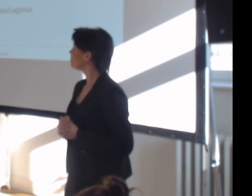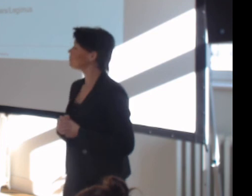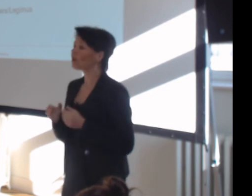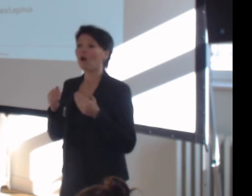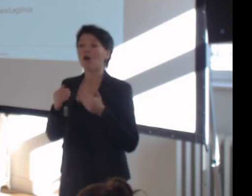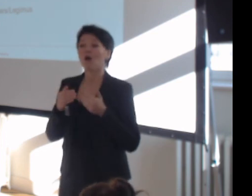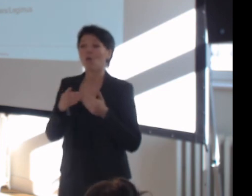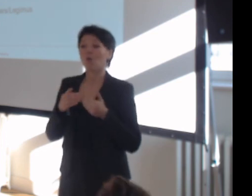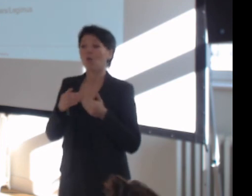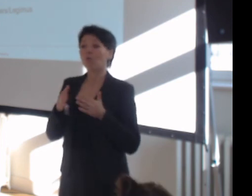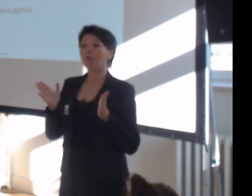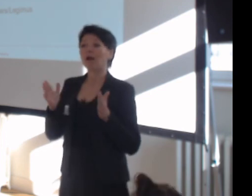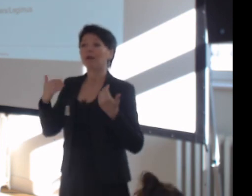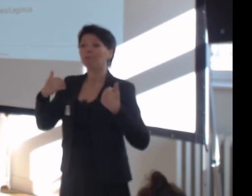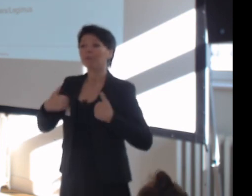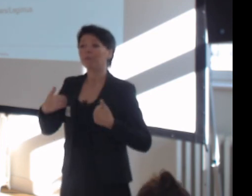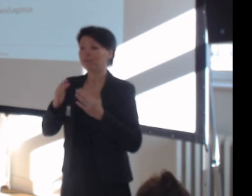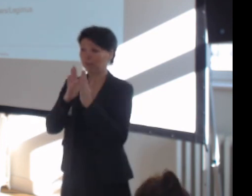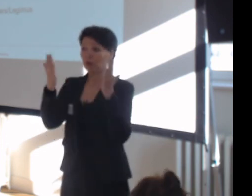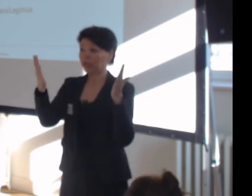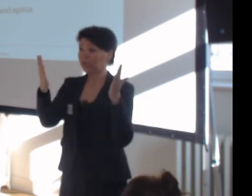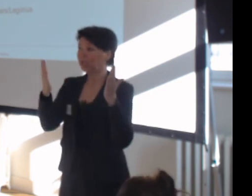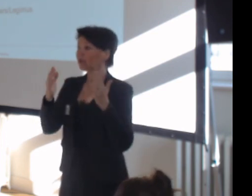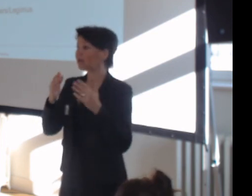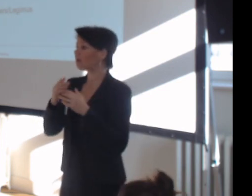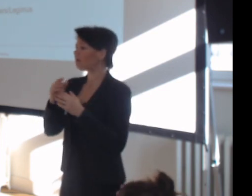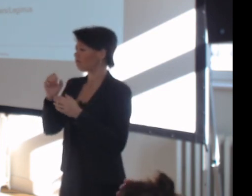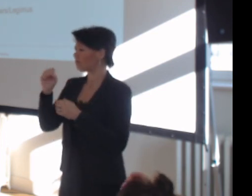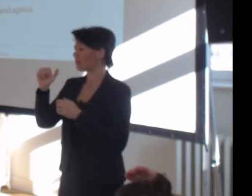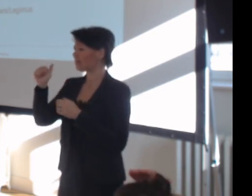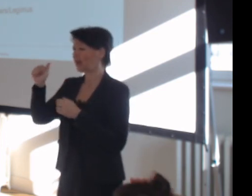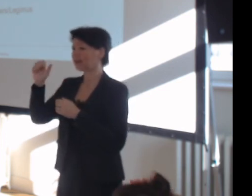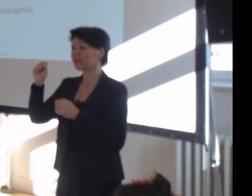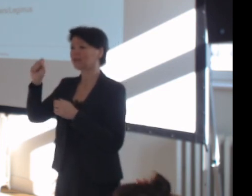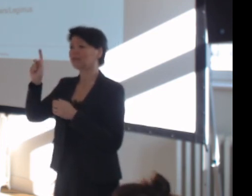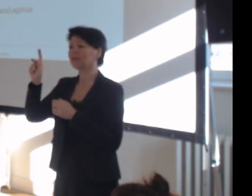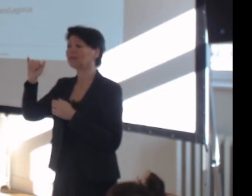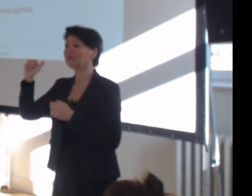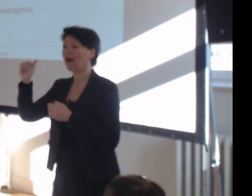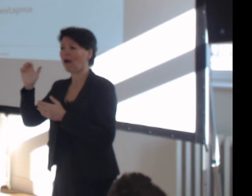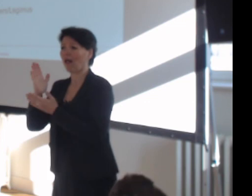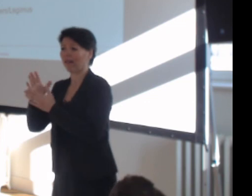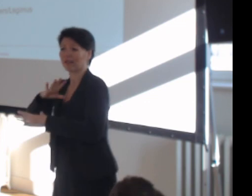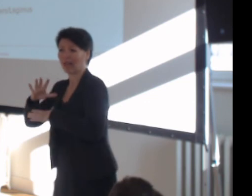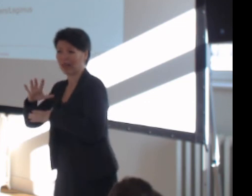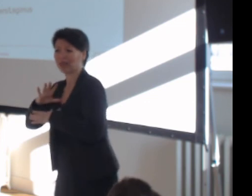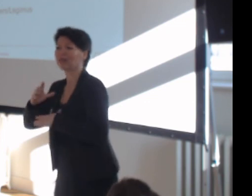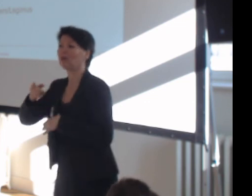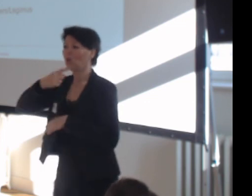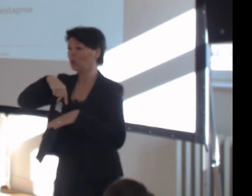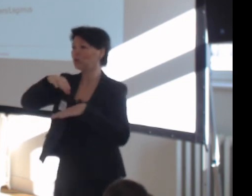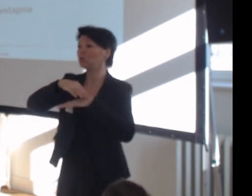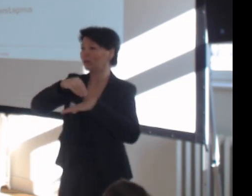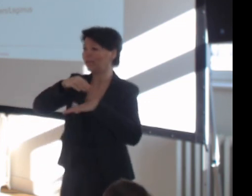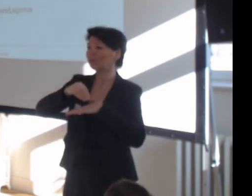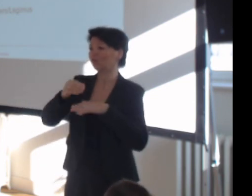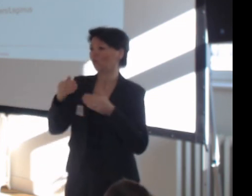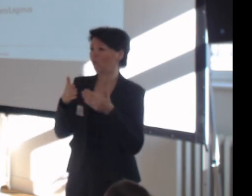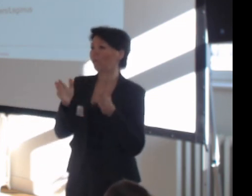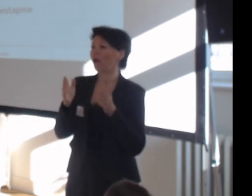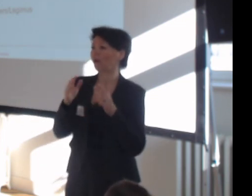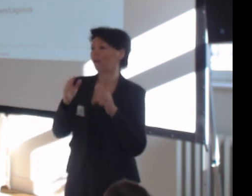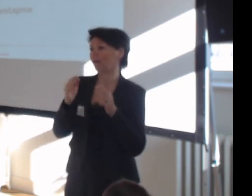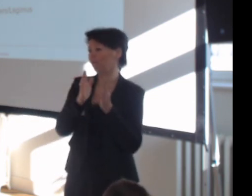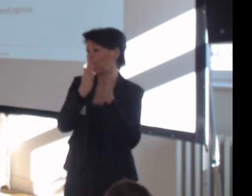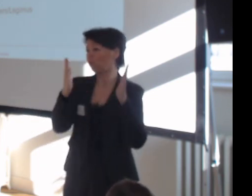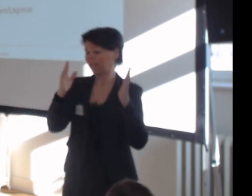Now the public libraries, as Saskia told you about, nearly all of them have an Apple shelf, and the Apple shelf